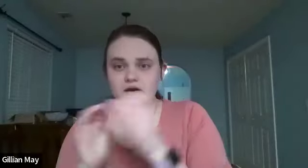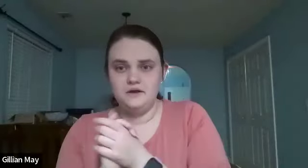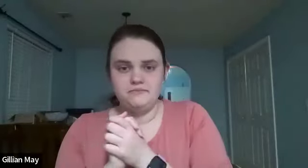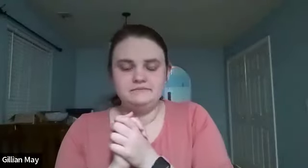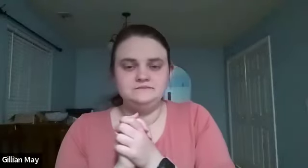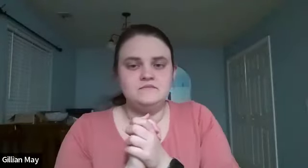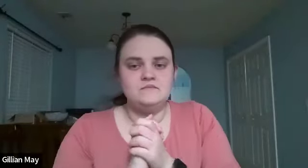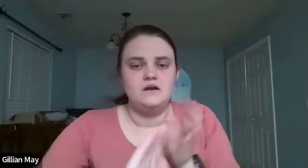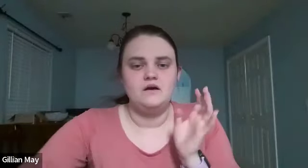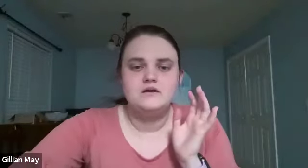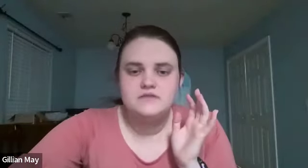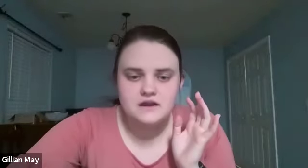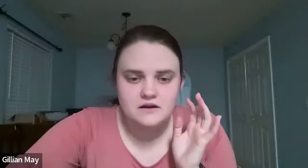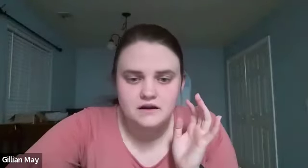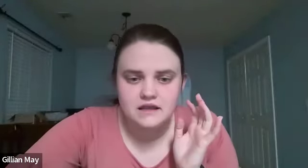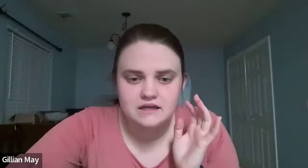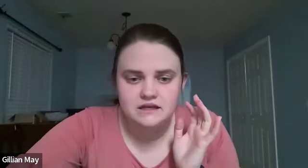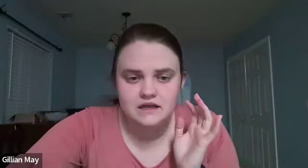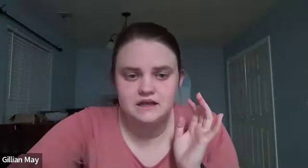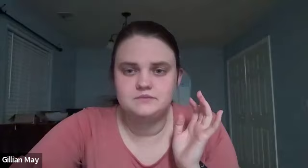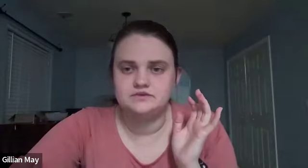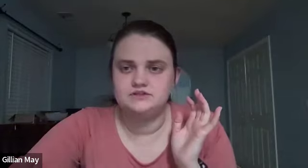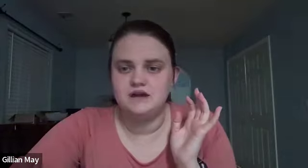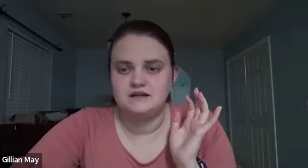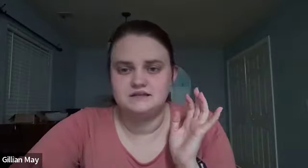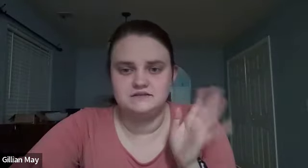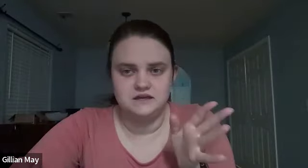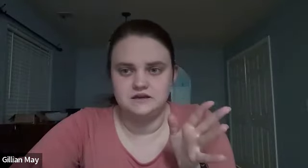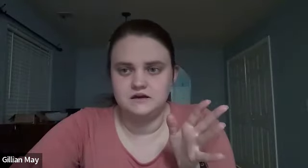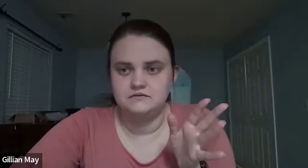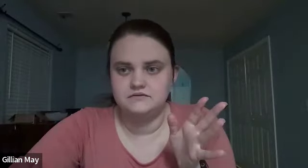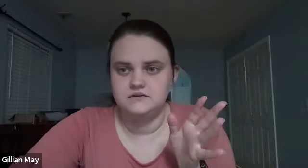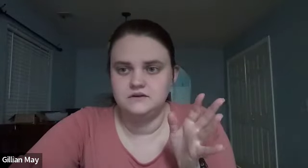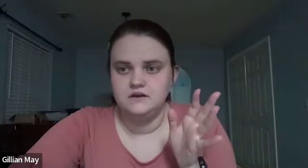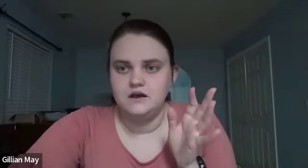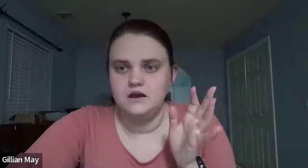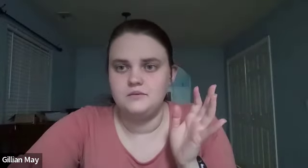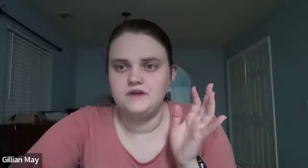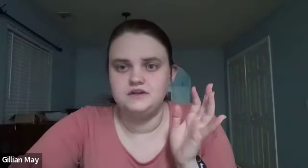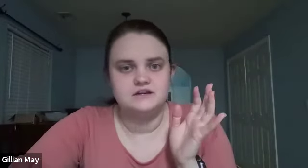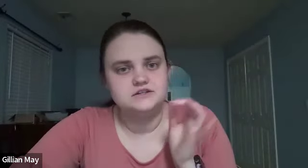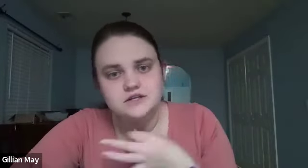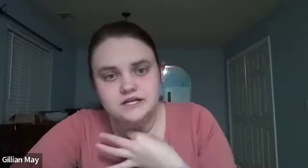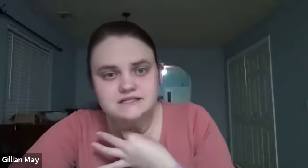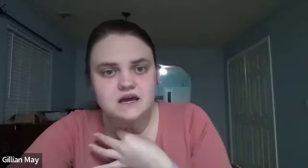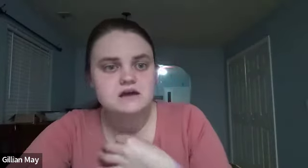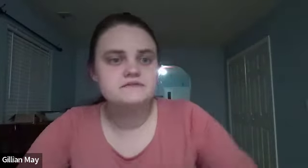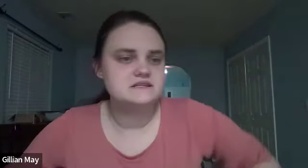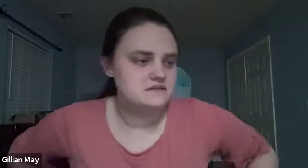Okay. Are there any animals you guys can think of that you guys are curious of, things like